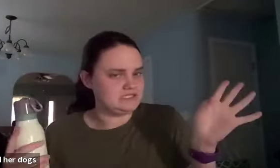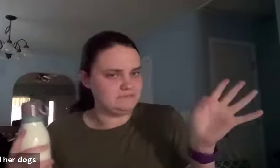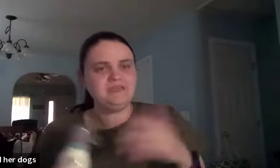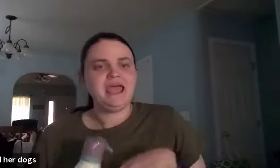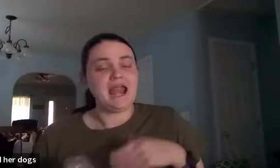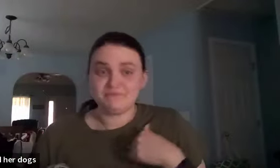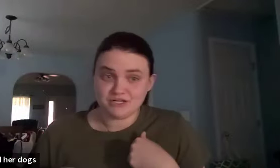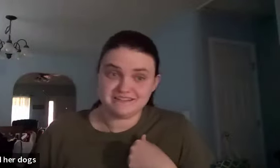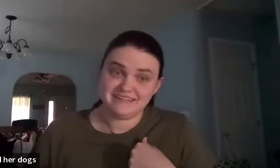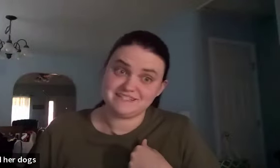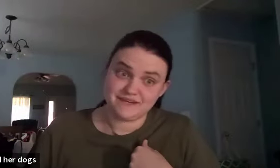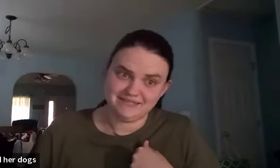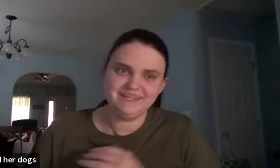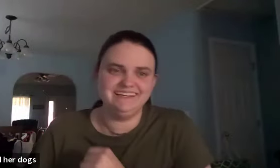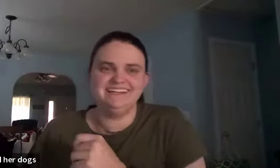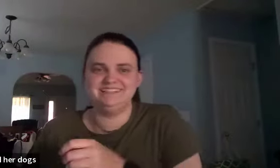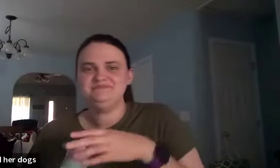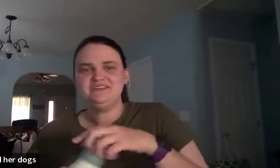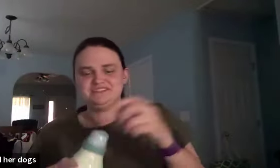them. And I personally think it's funny. So